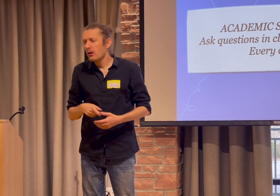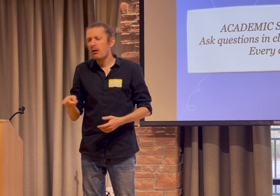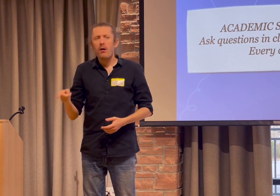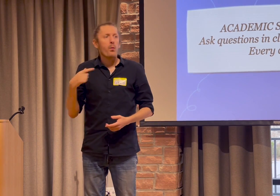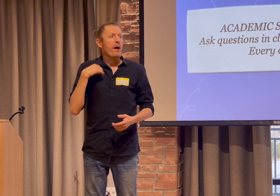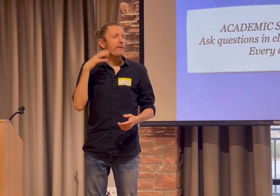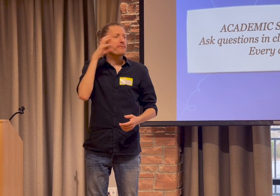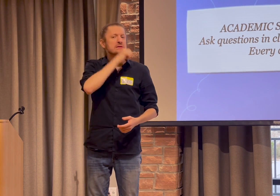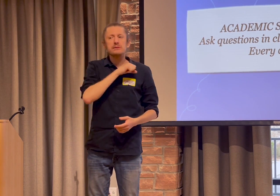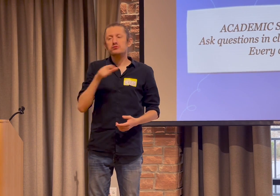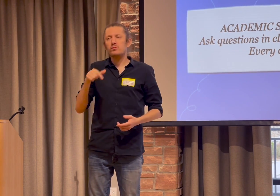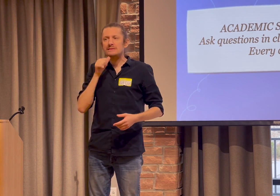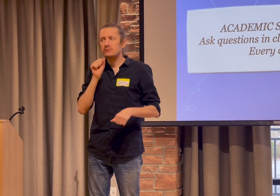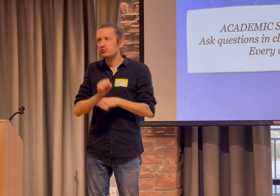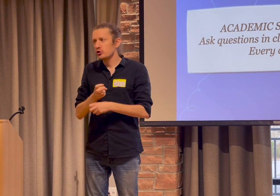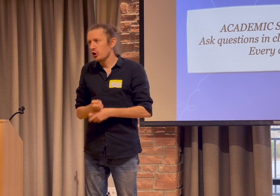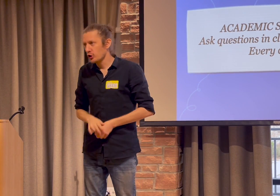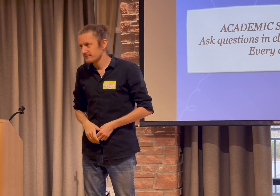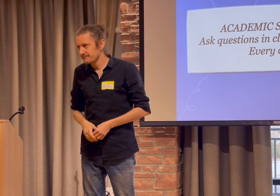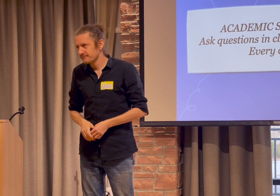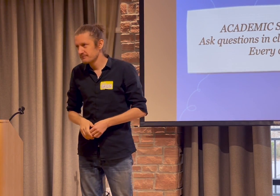they won't participate in class, and we're forgotten about.